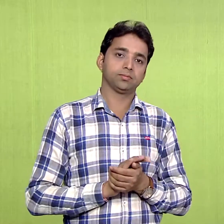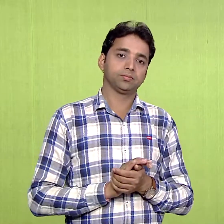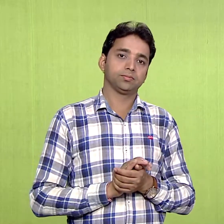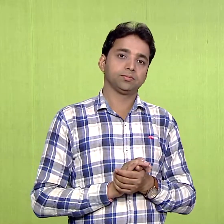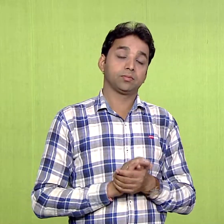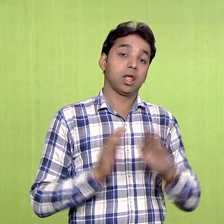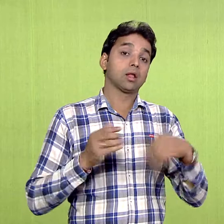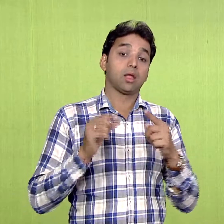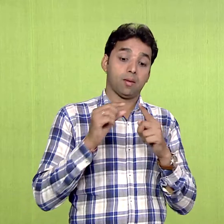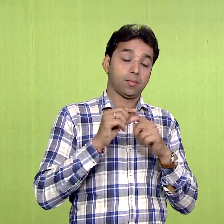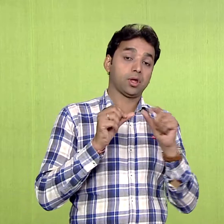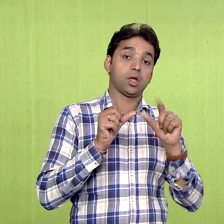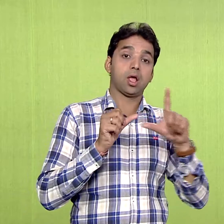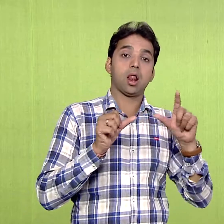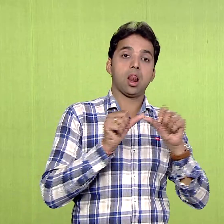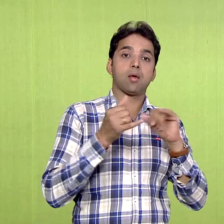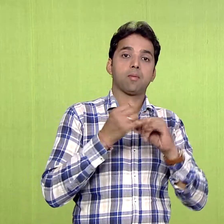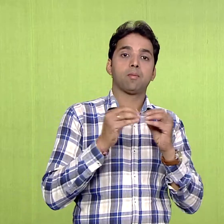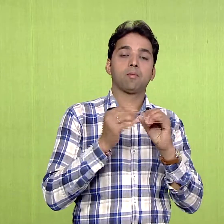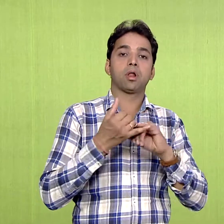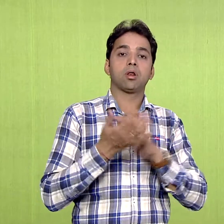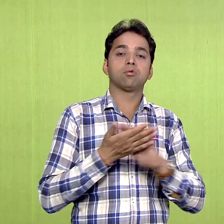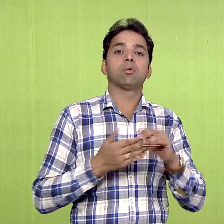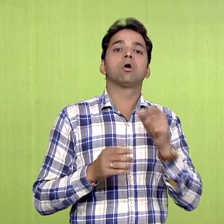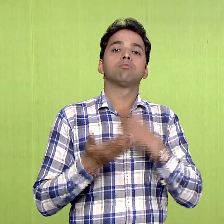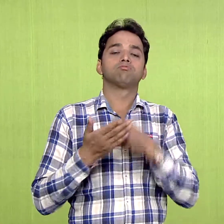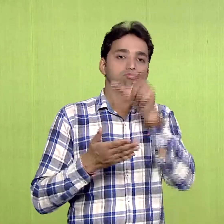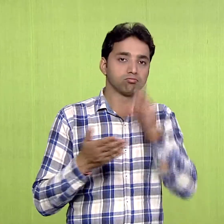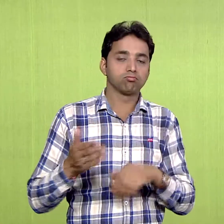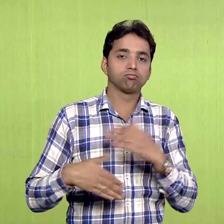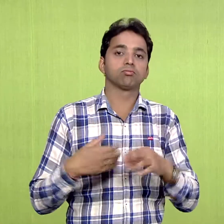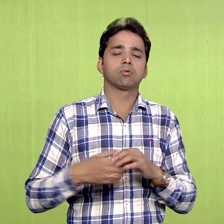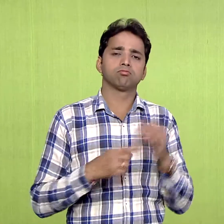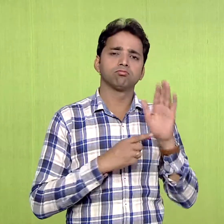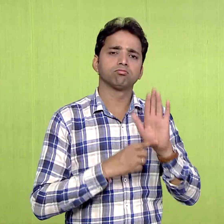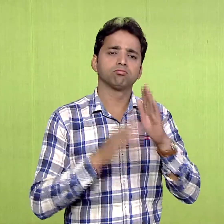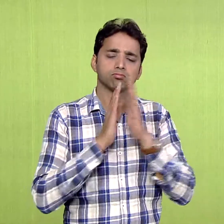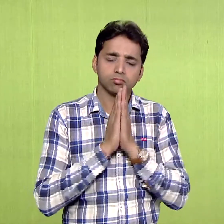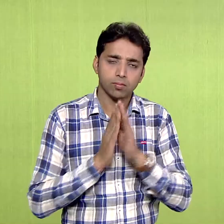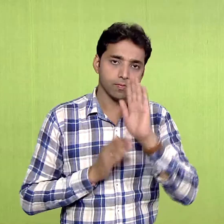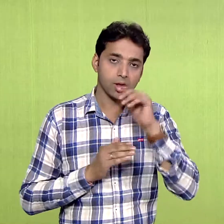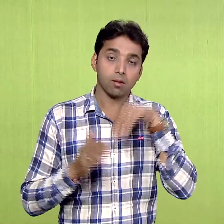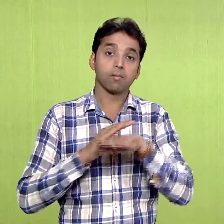The Pallava rulers built the Shore temple at Mahabalipuram.